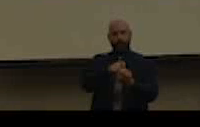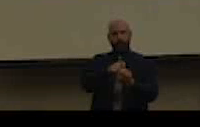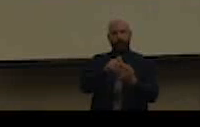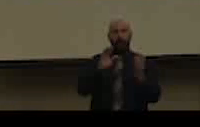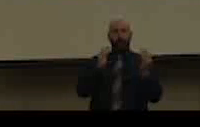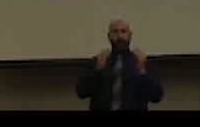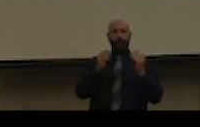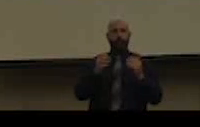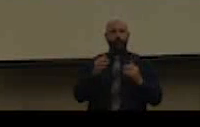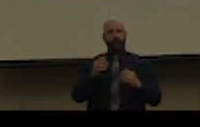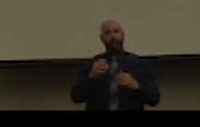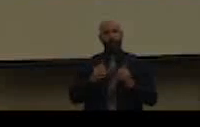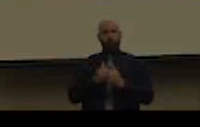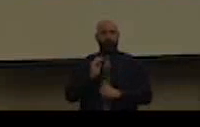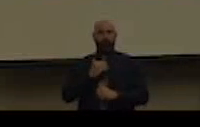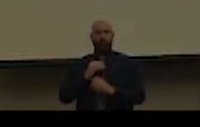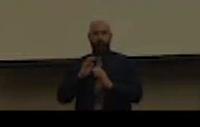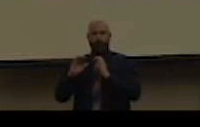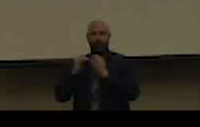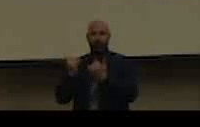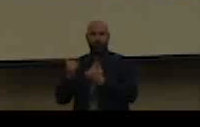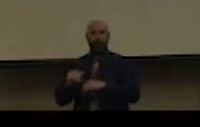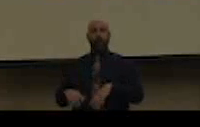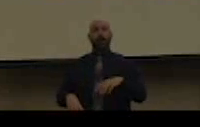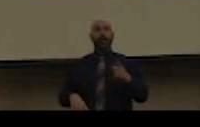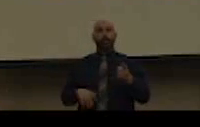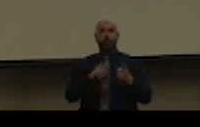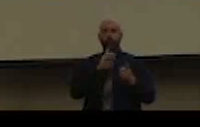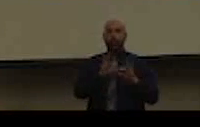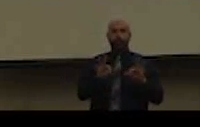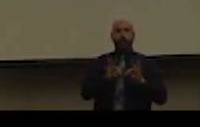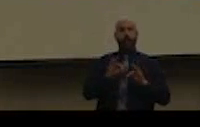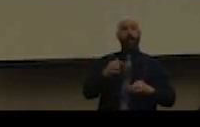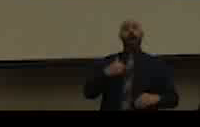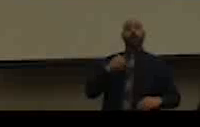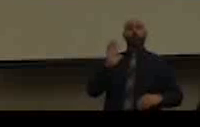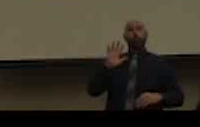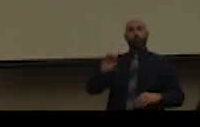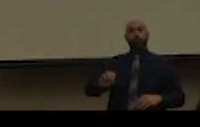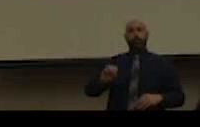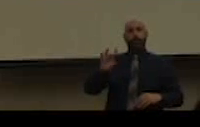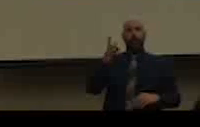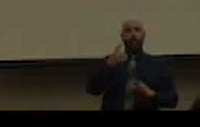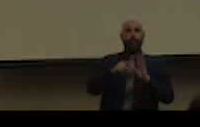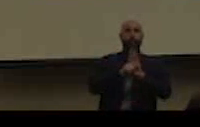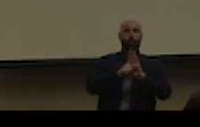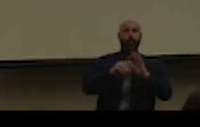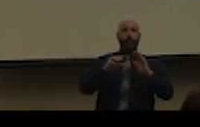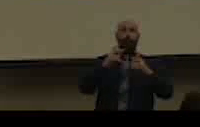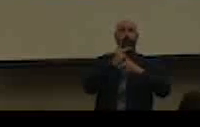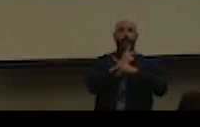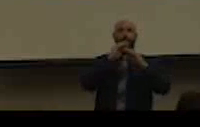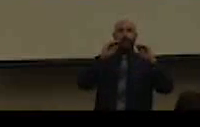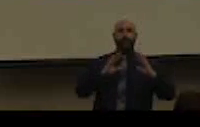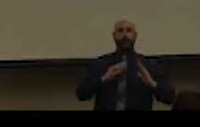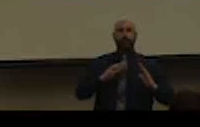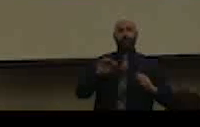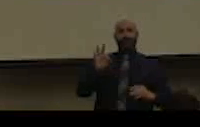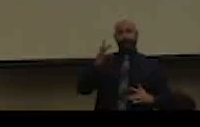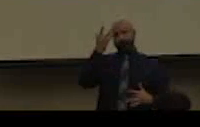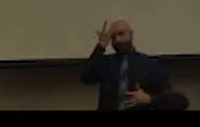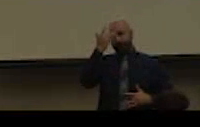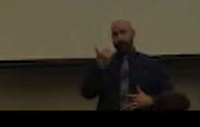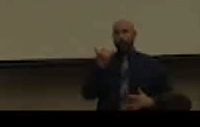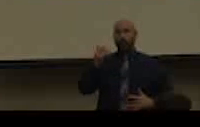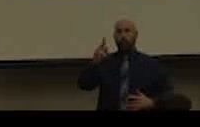but also really matters. So when I was an eighth grade math teacher, if I was sick, I called Kelly Services and